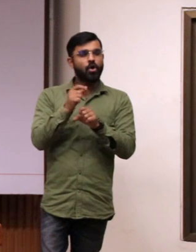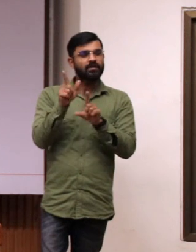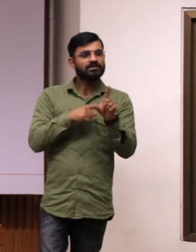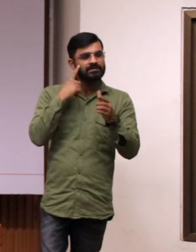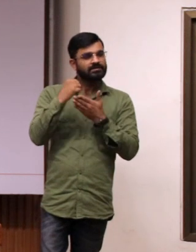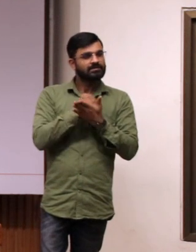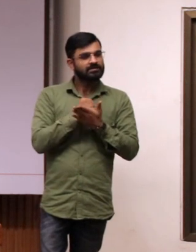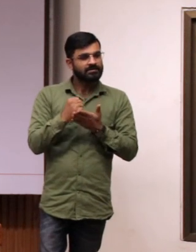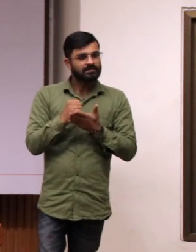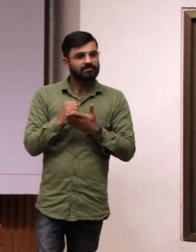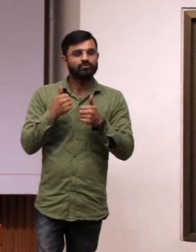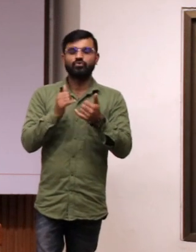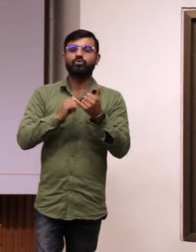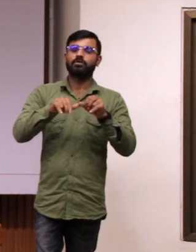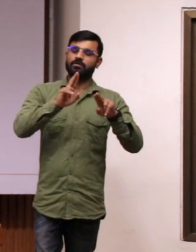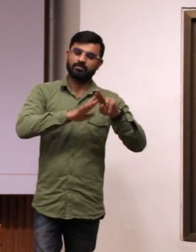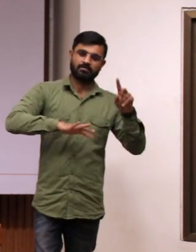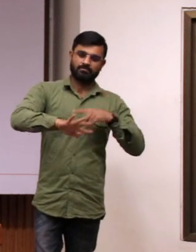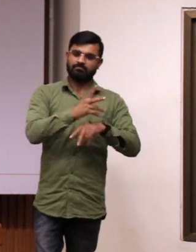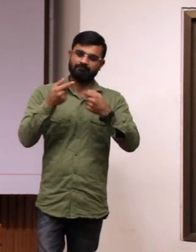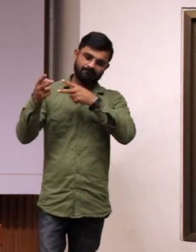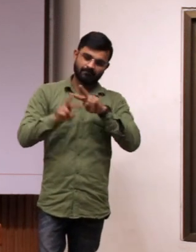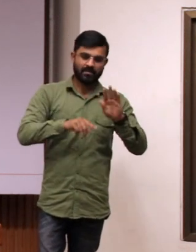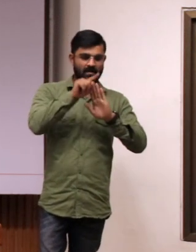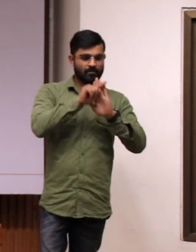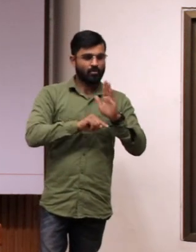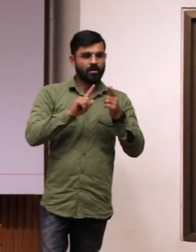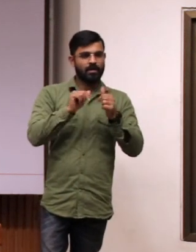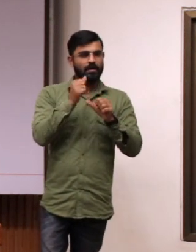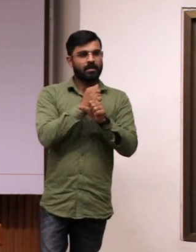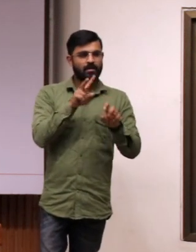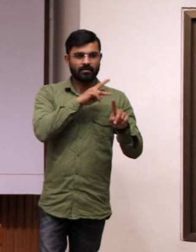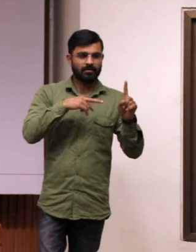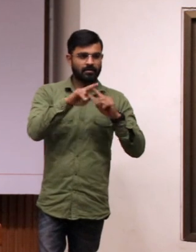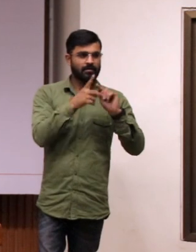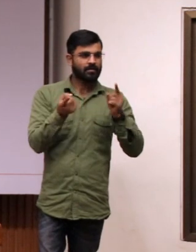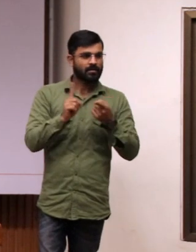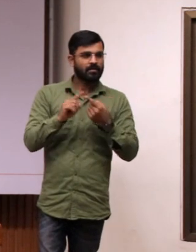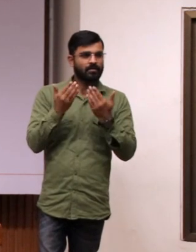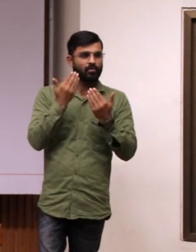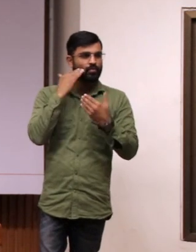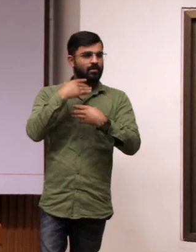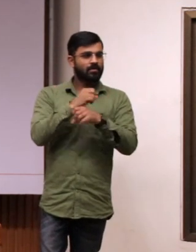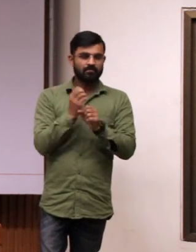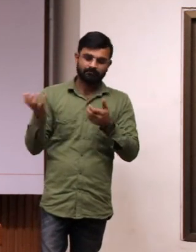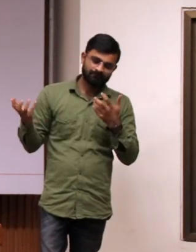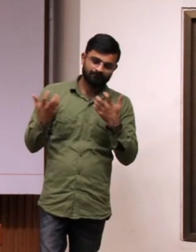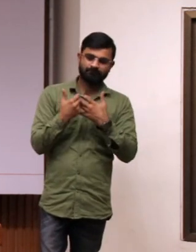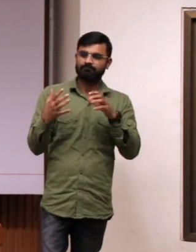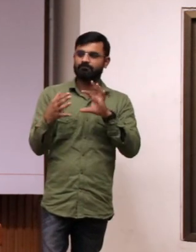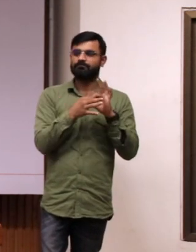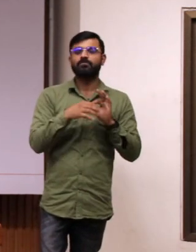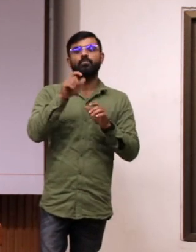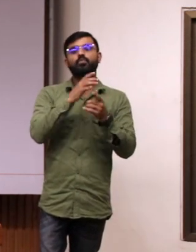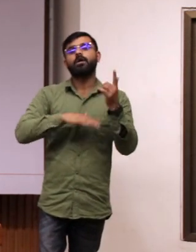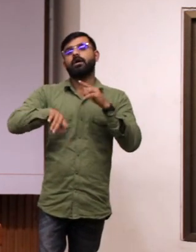try to give them good faculty to retain them about the policy and legal aspect. Yes. Because now change will happen only when you intervene at the law and policy